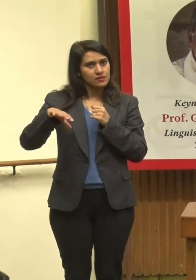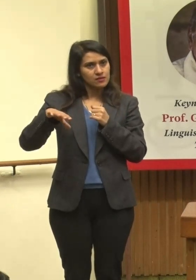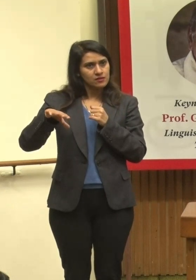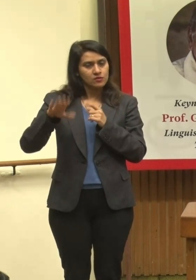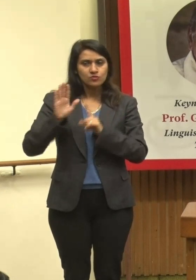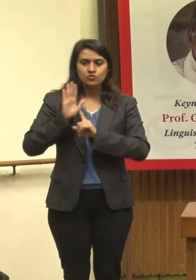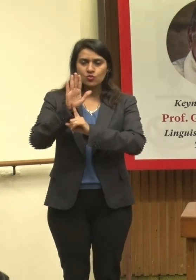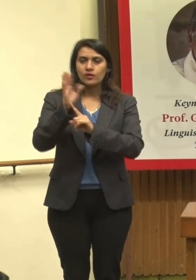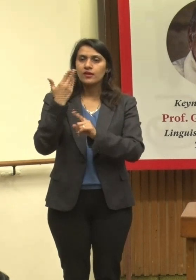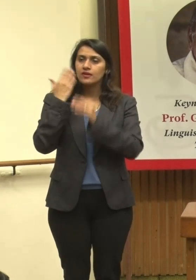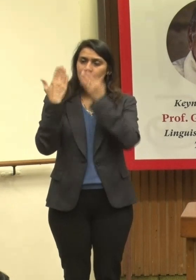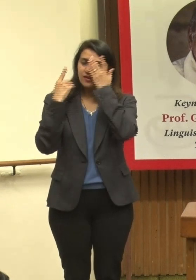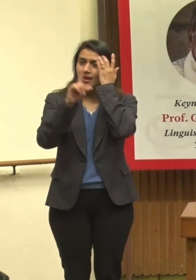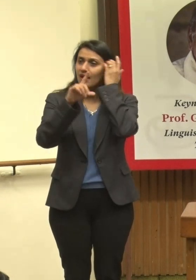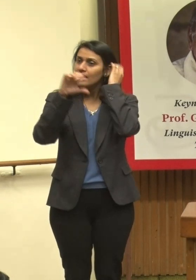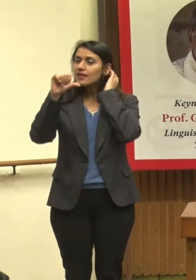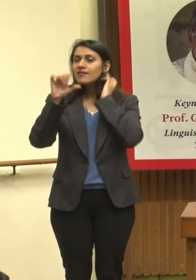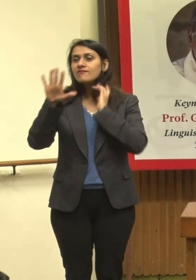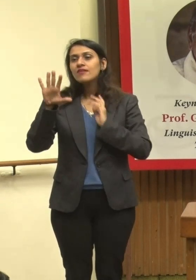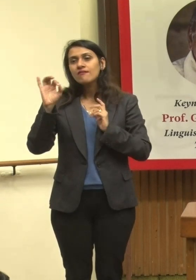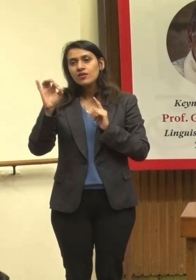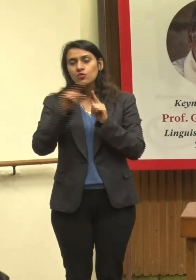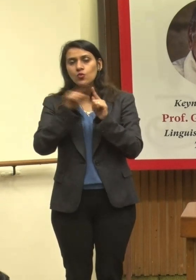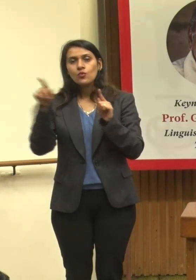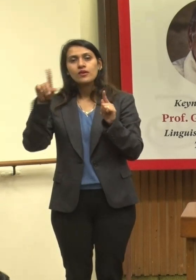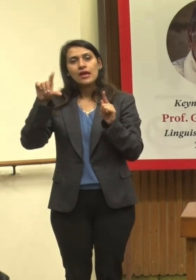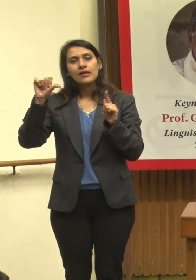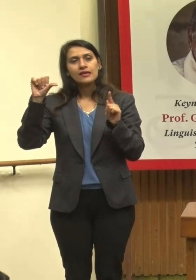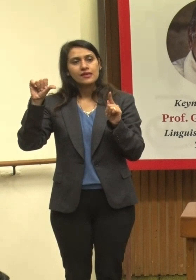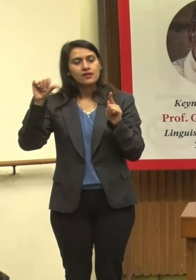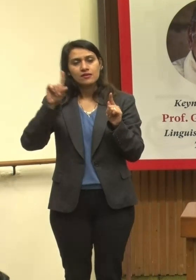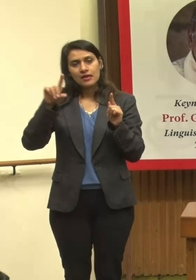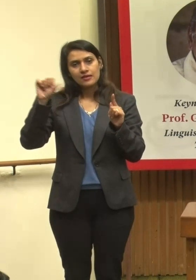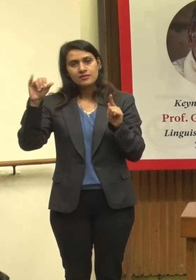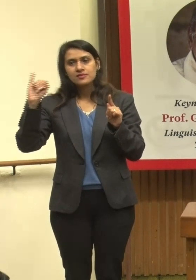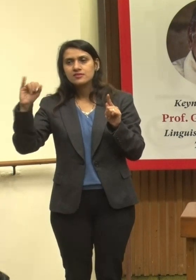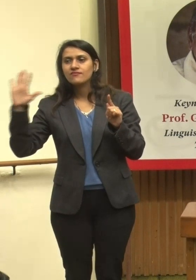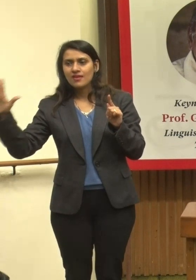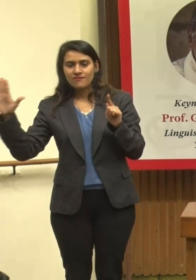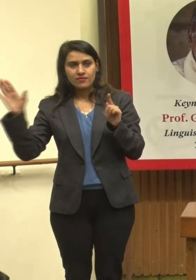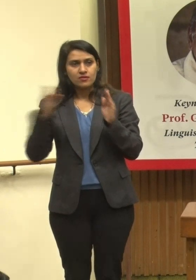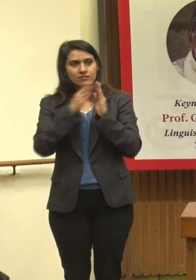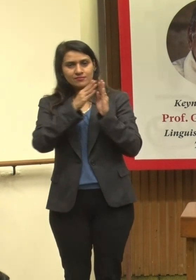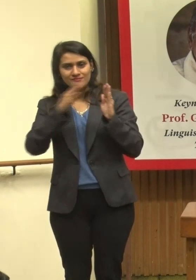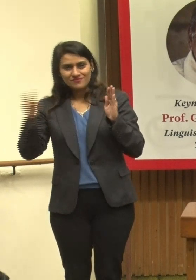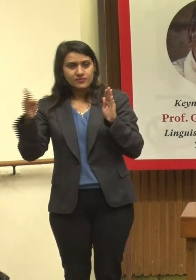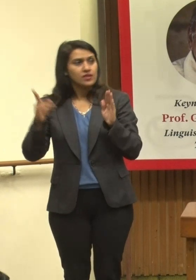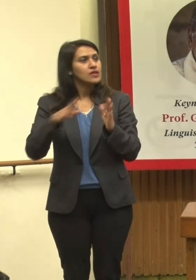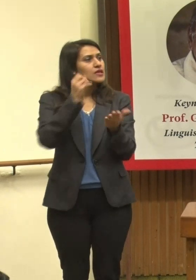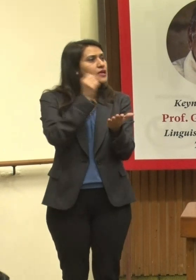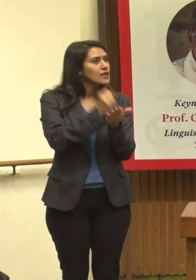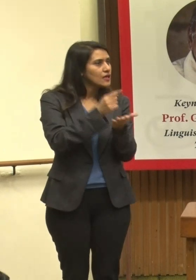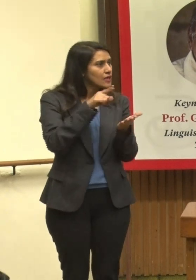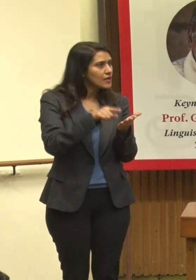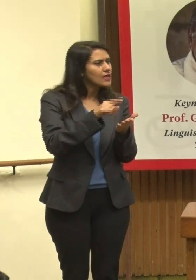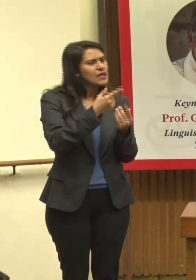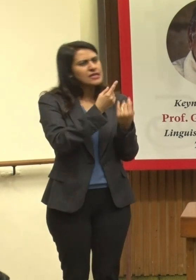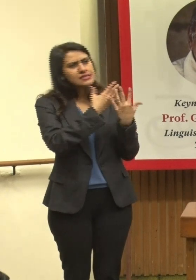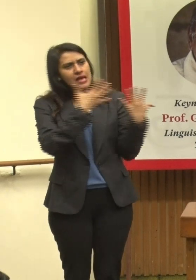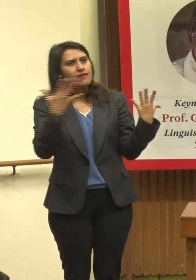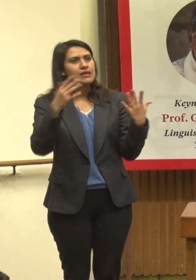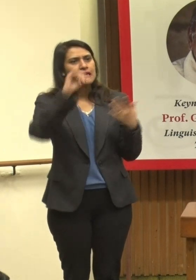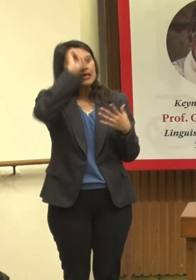designation in the 1950s till 1965, time has come when we'll have to designate several of Indian